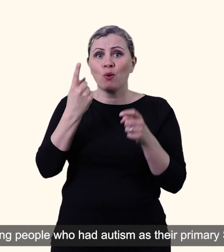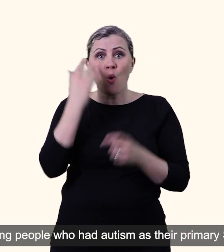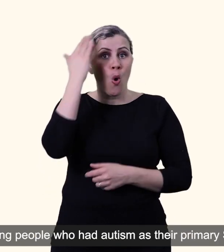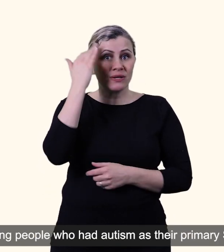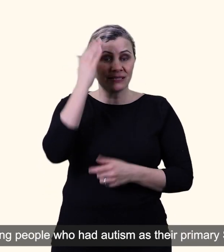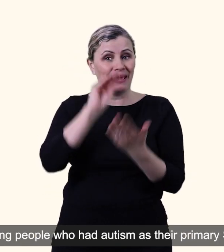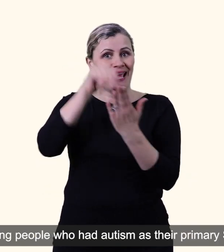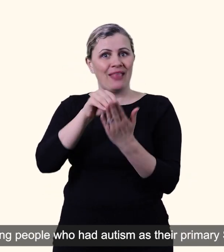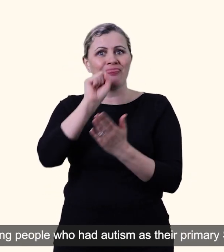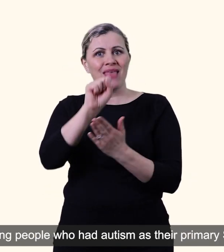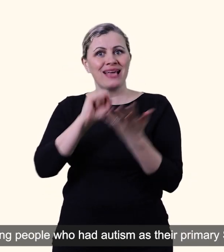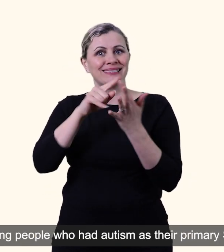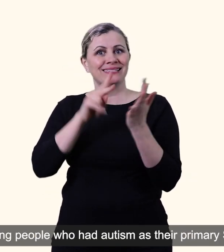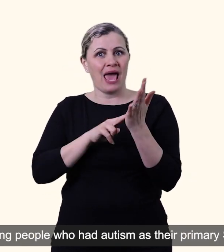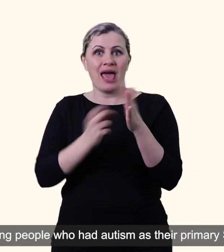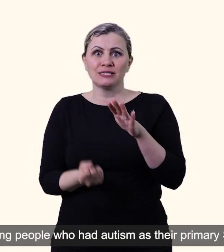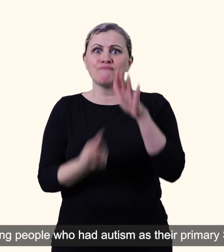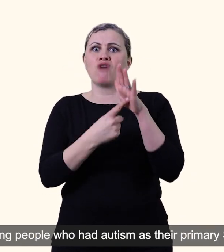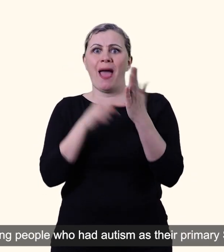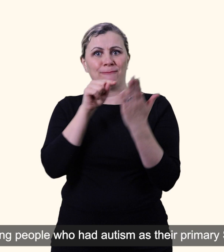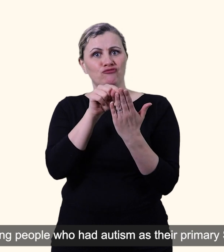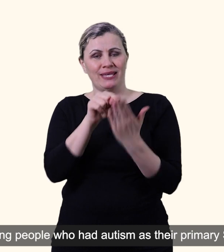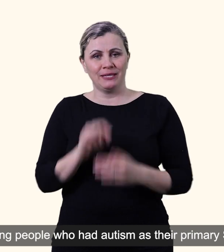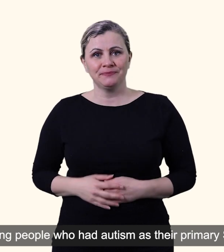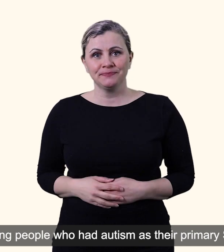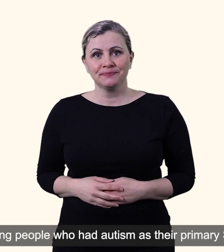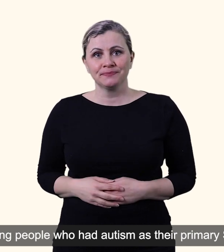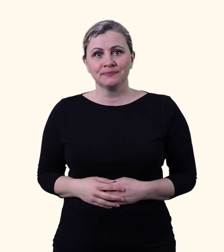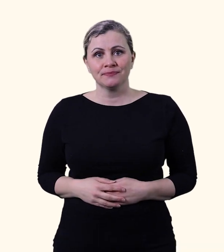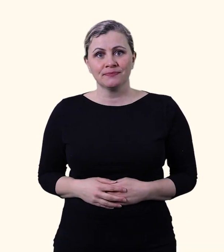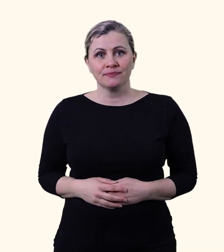and young people who had autism as their primary SEN.